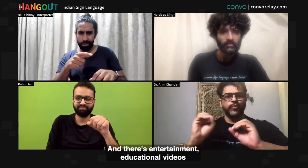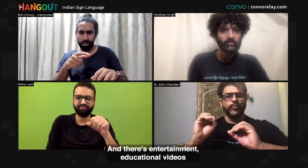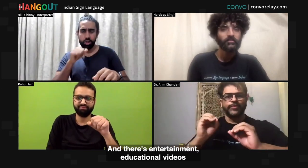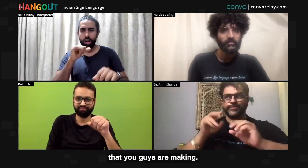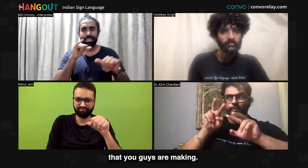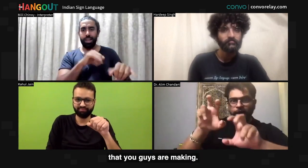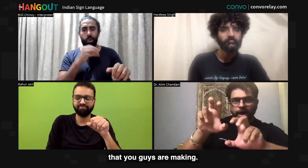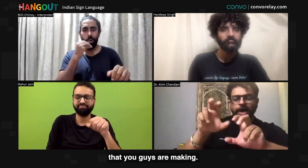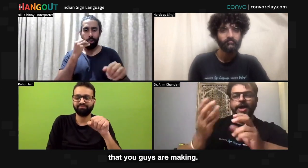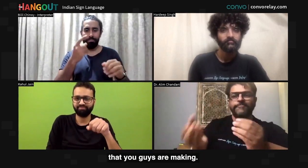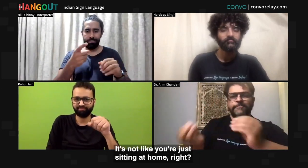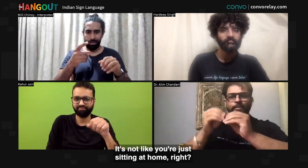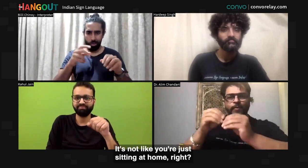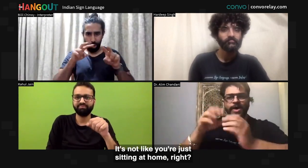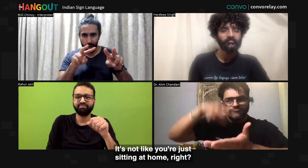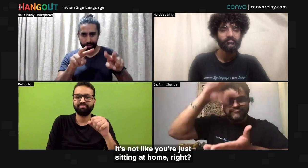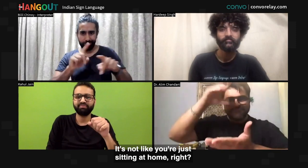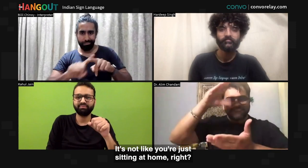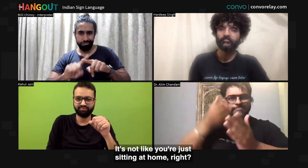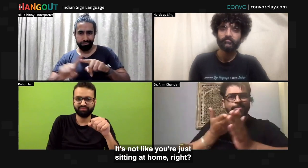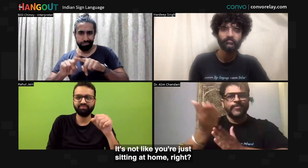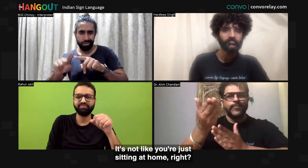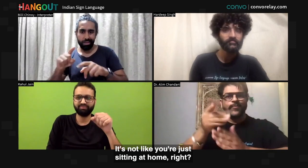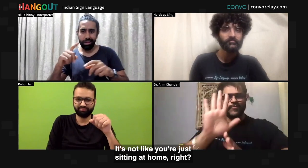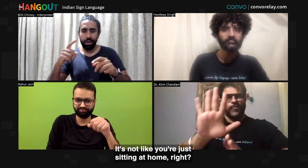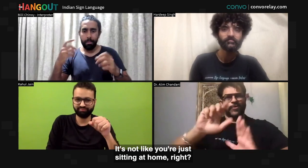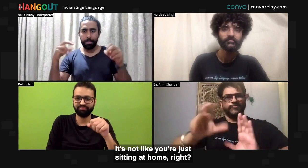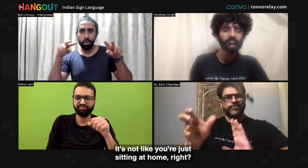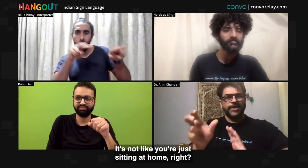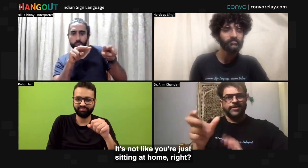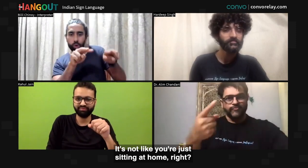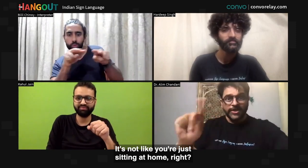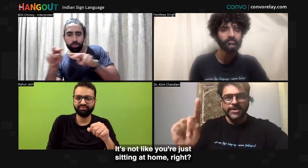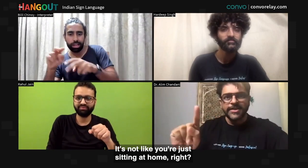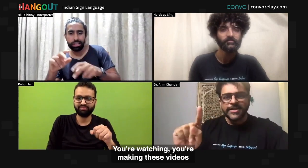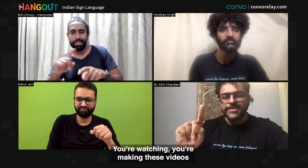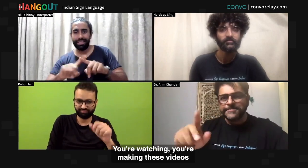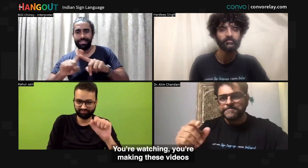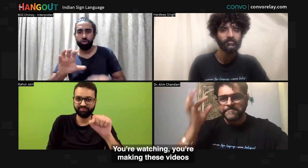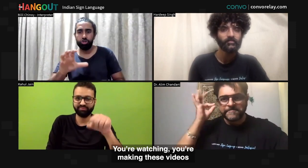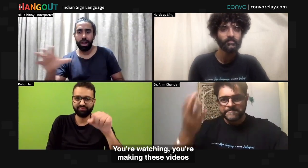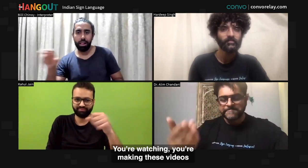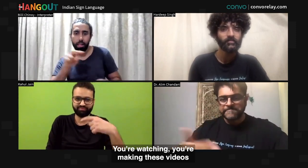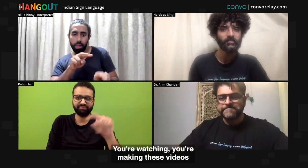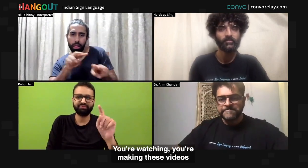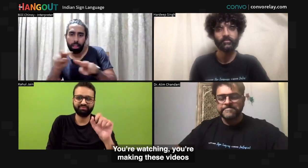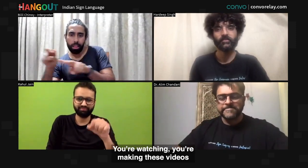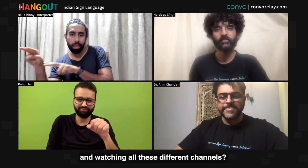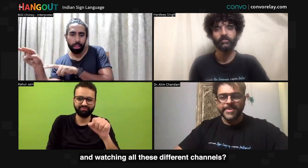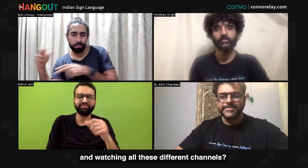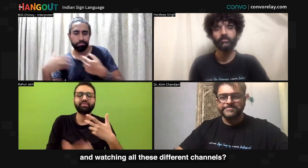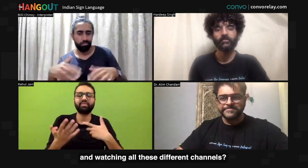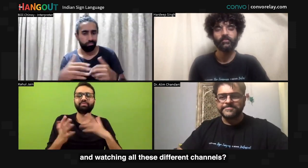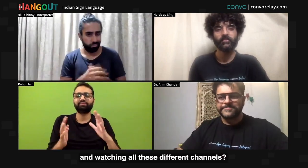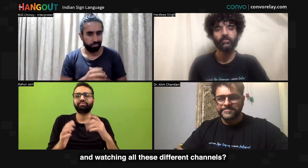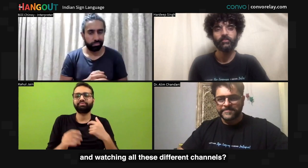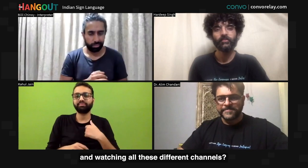videos that you guys are making. It's not like you're just sitting at home, right? You're watching, you're making these videos and watching all these different channels.